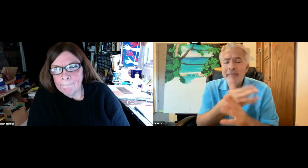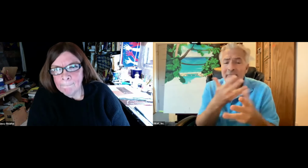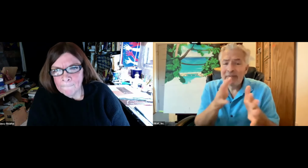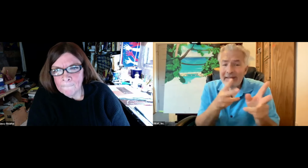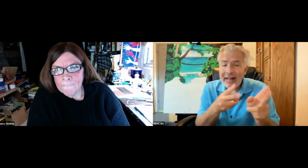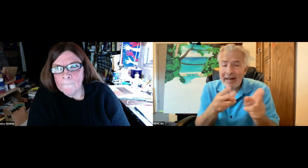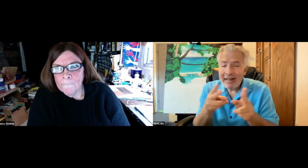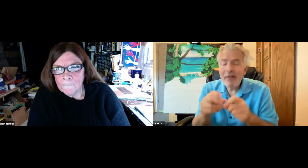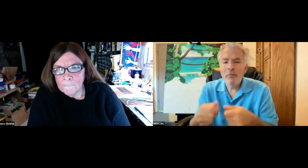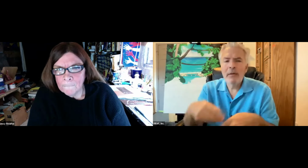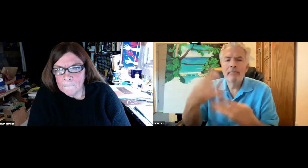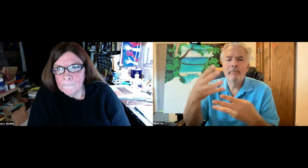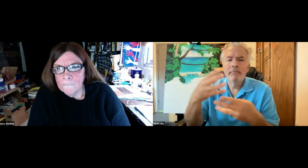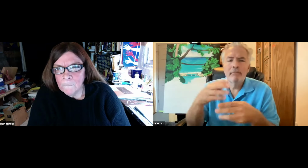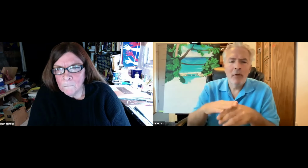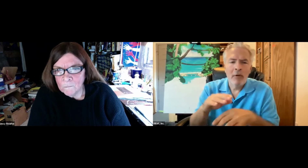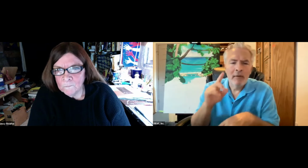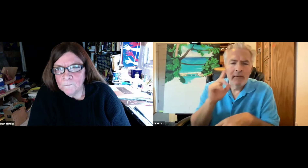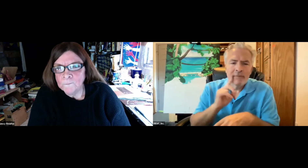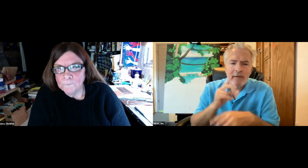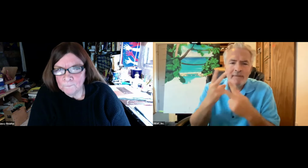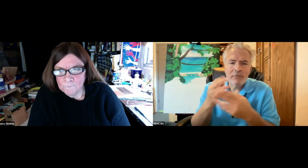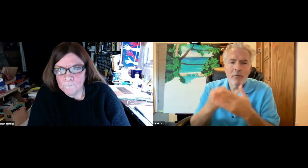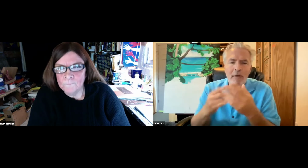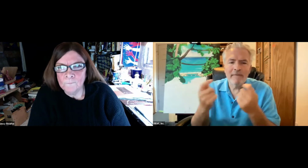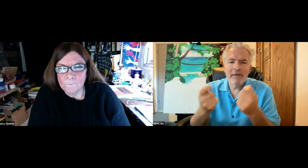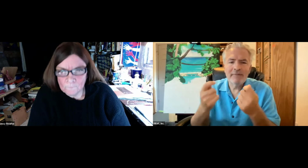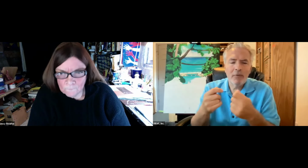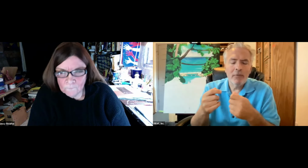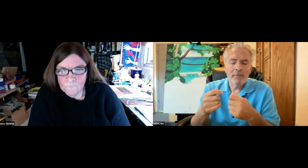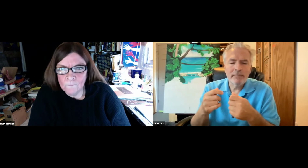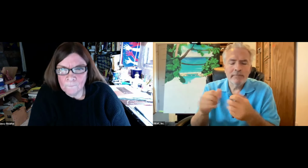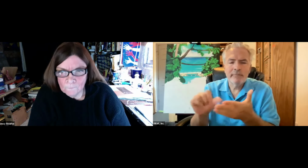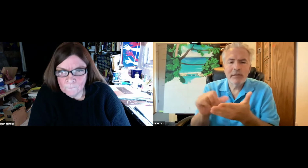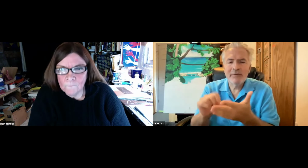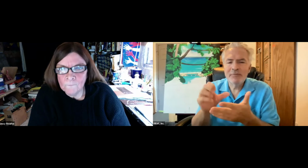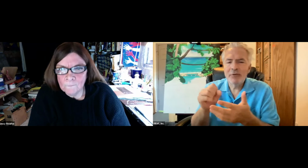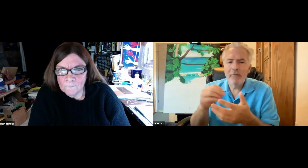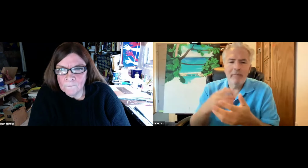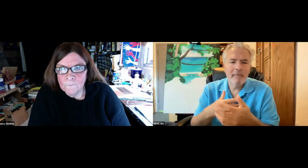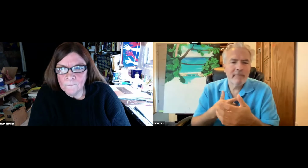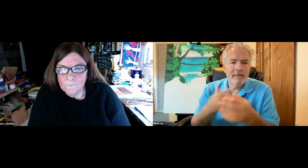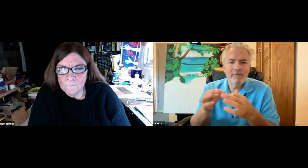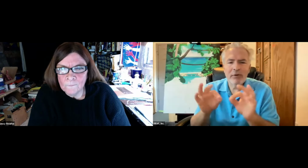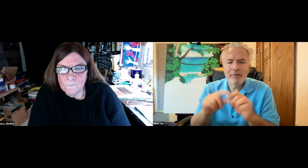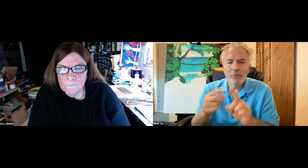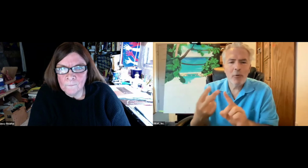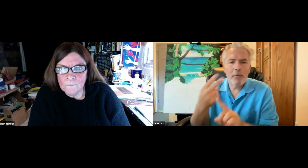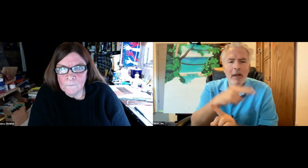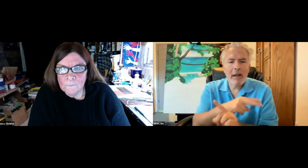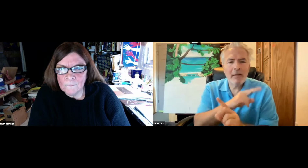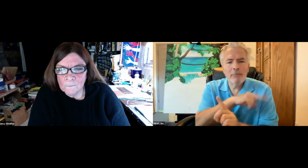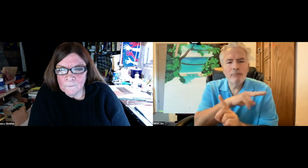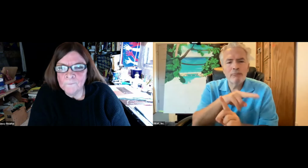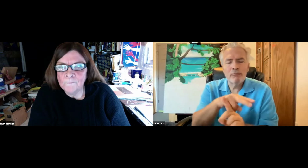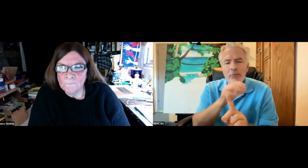All of the previous workshops that have taken place are in the middle of being edited. And then they will be placed on the page.